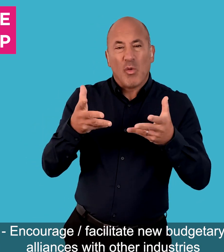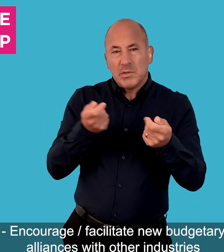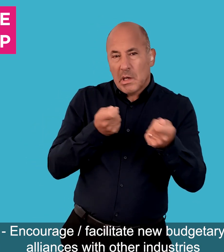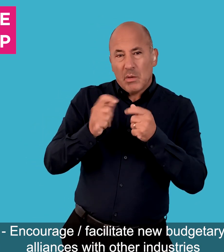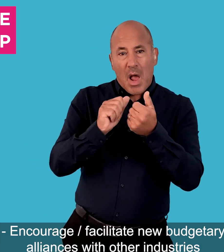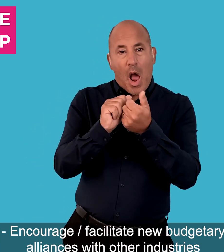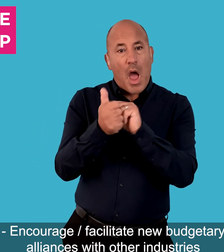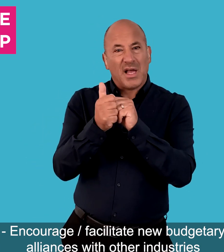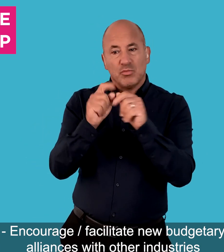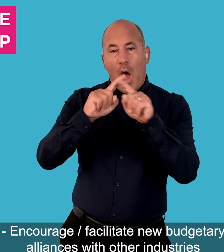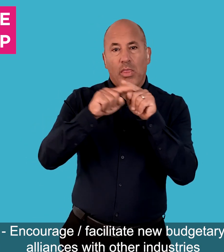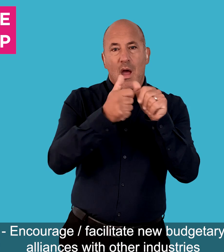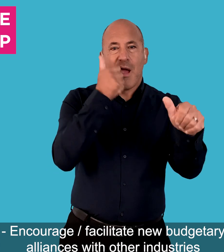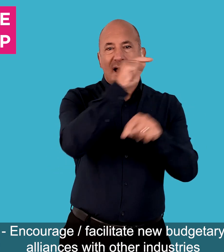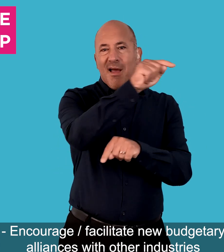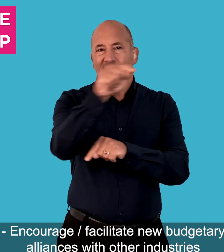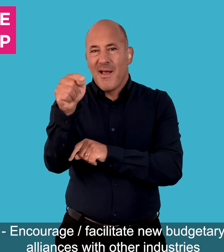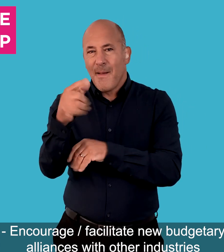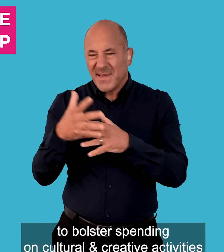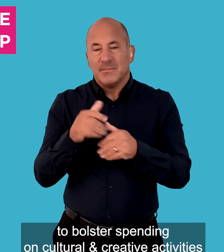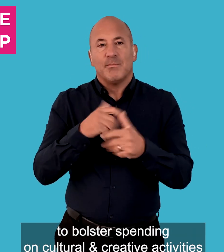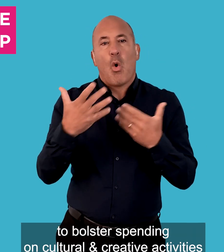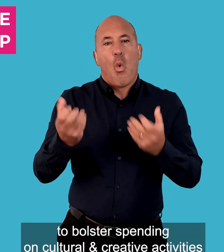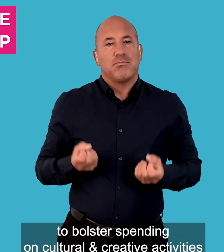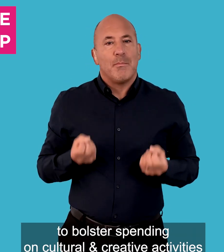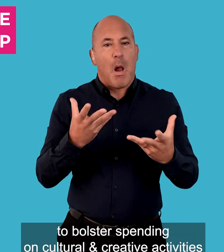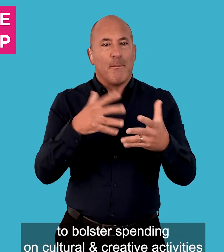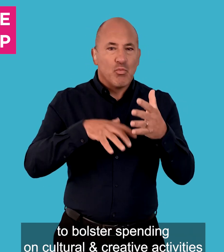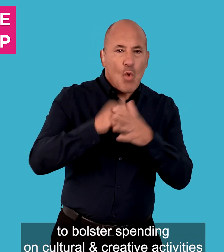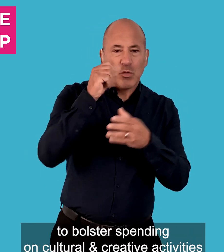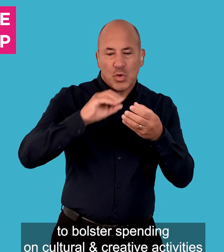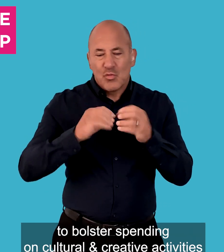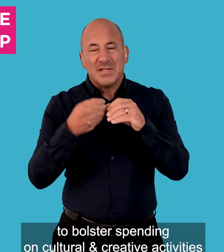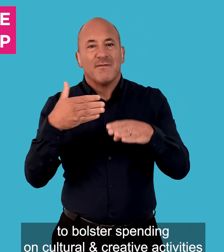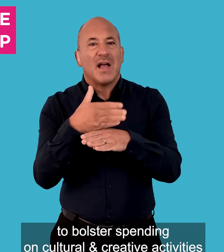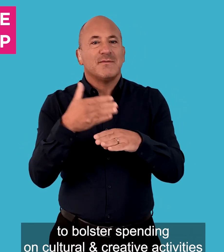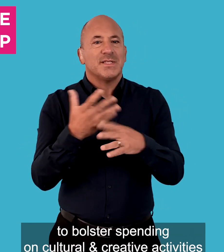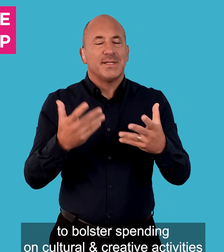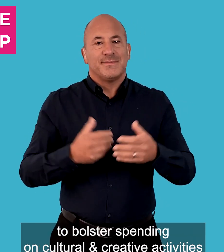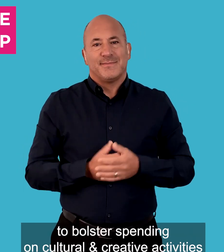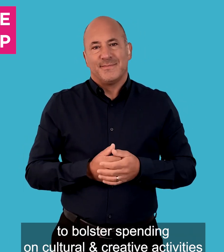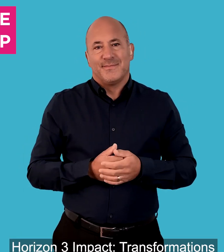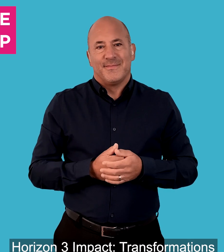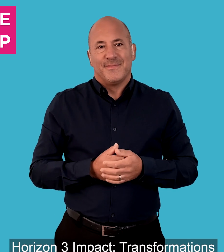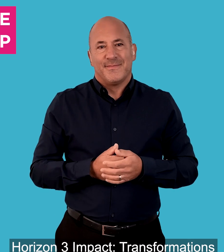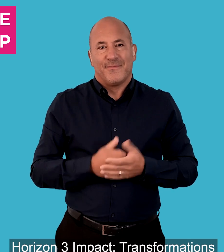Encourage/facilitate new budgetary alliances with other industries. To bolster spending on cultural and creative